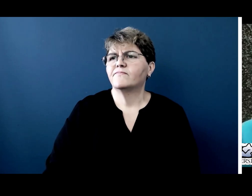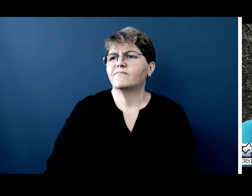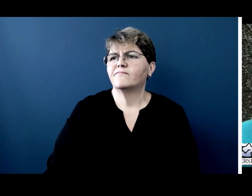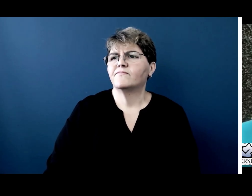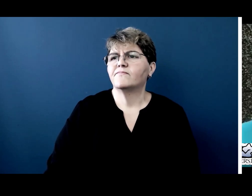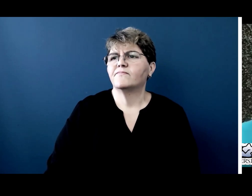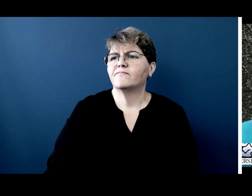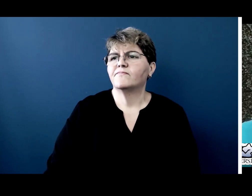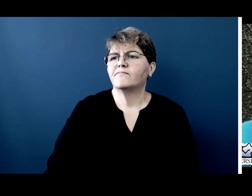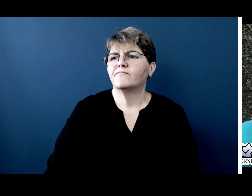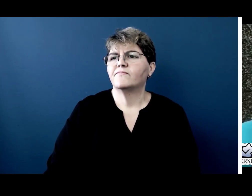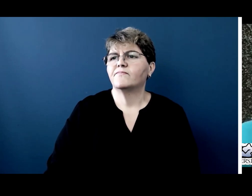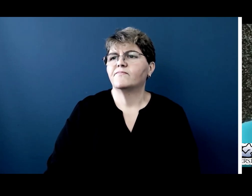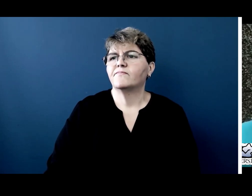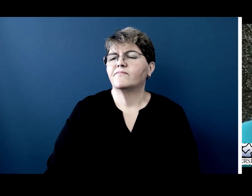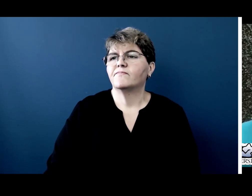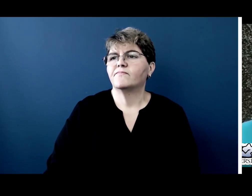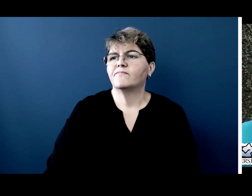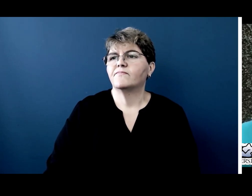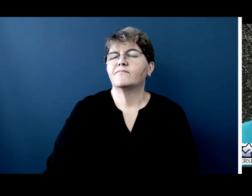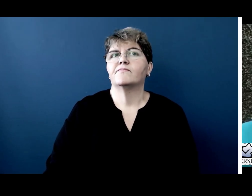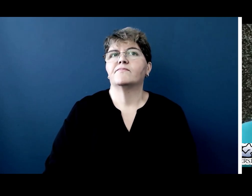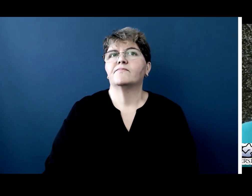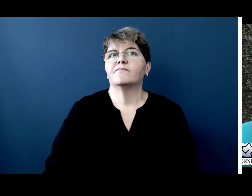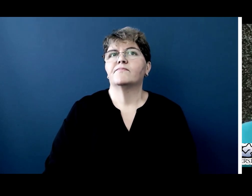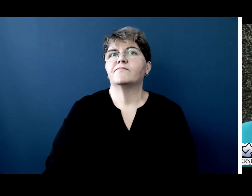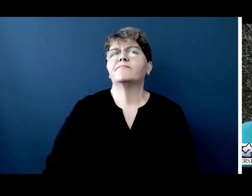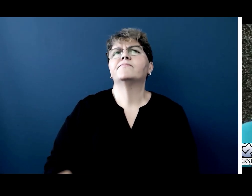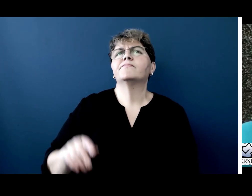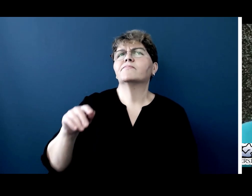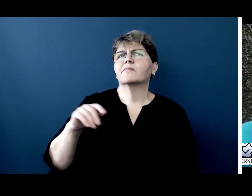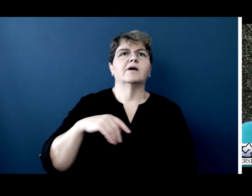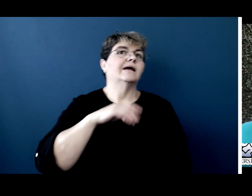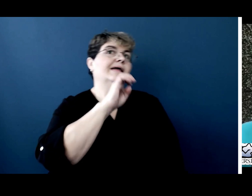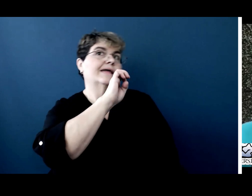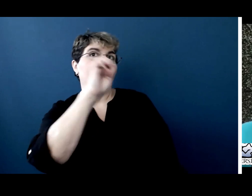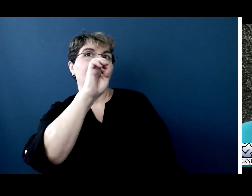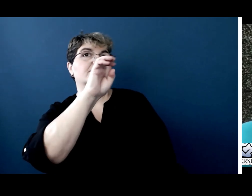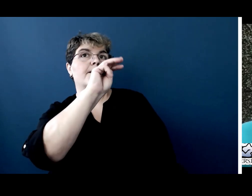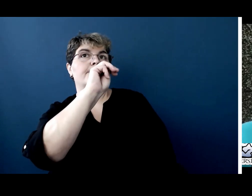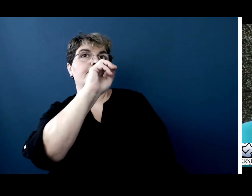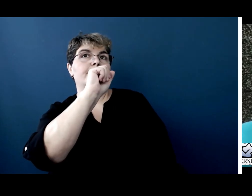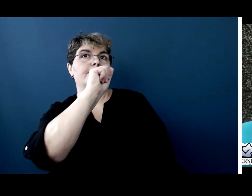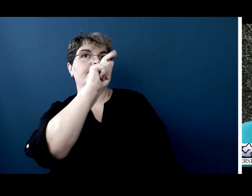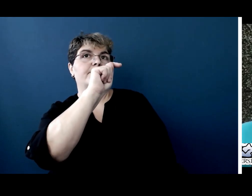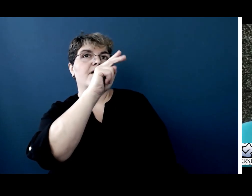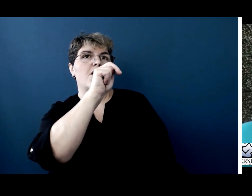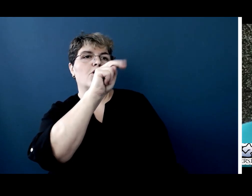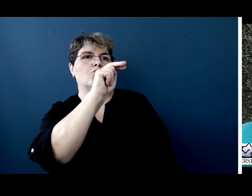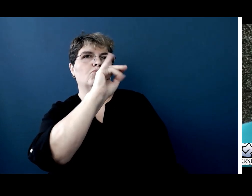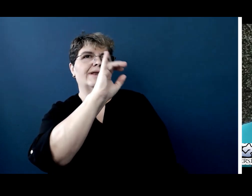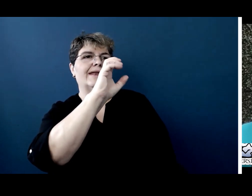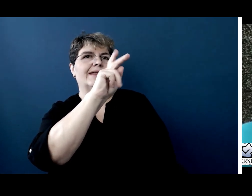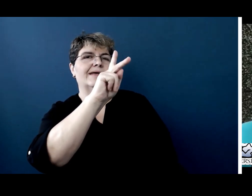show up if they'd Yeah. like to be a part of it. That's Yeah. great. Yes, you have to bring a pail, gloves,